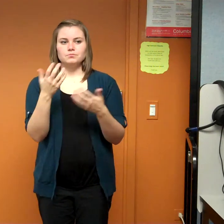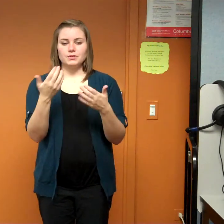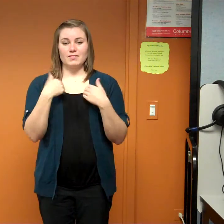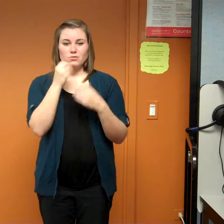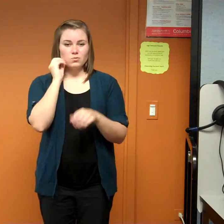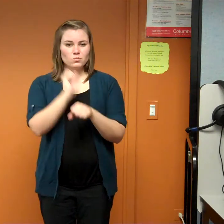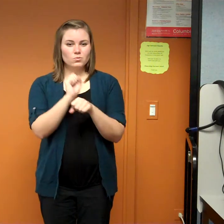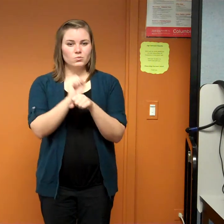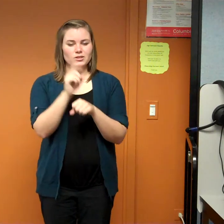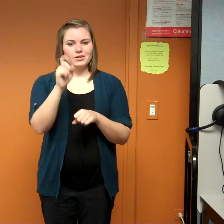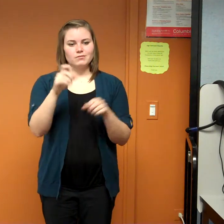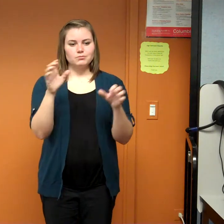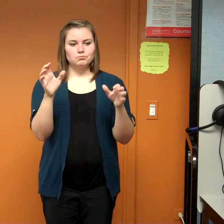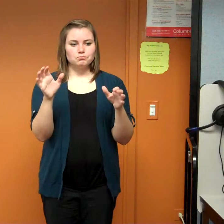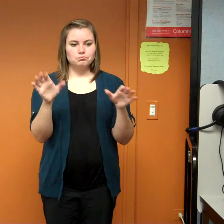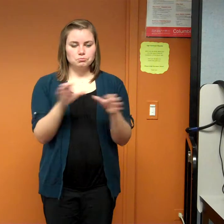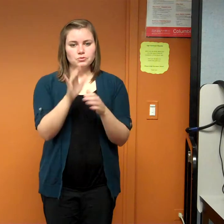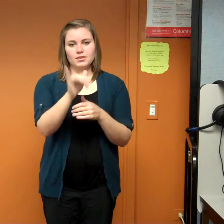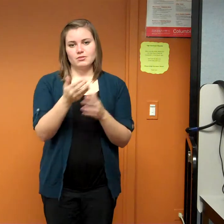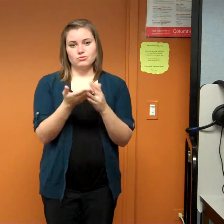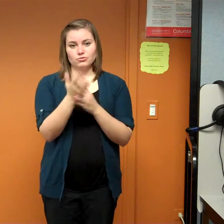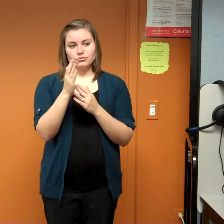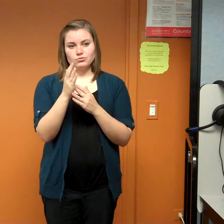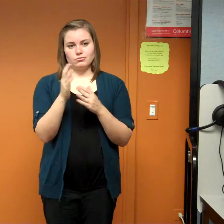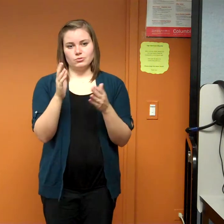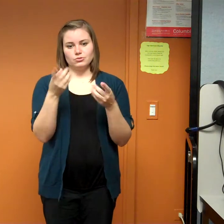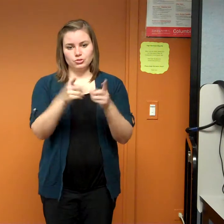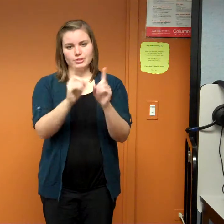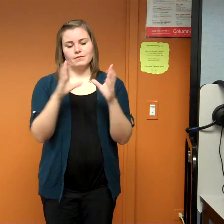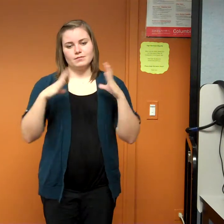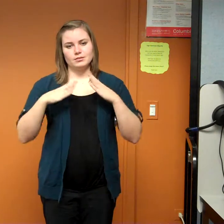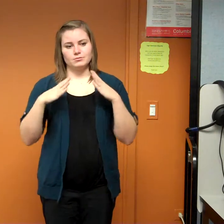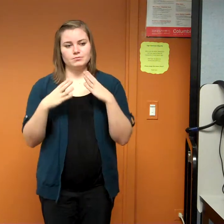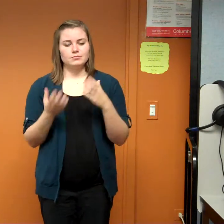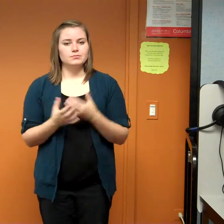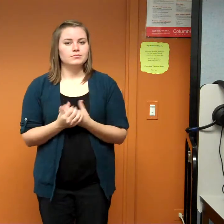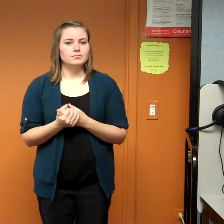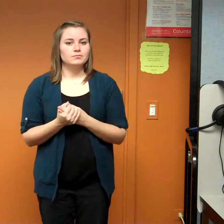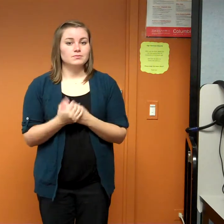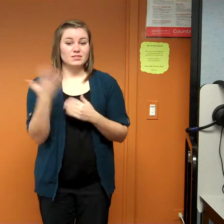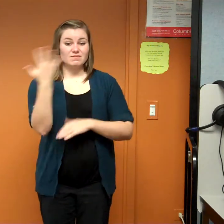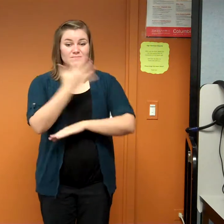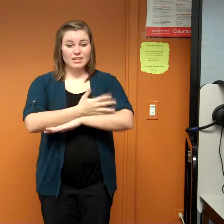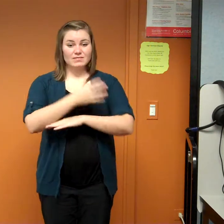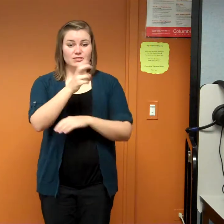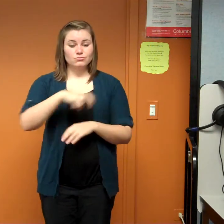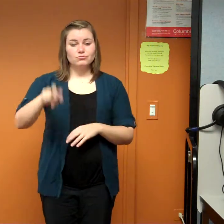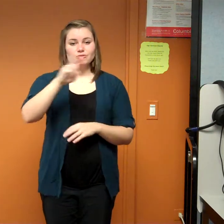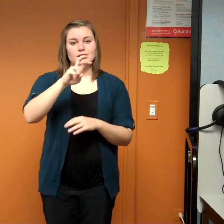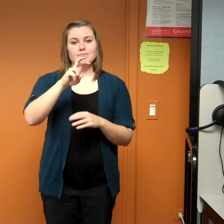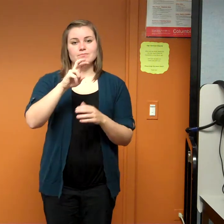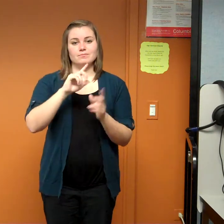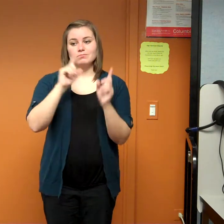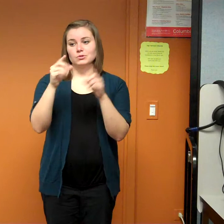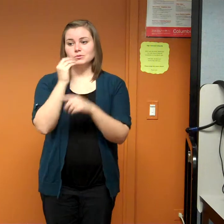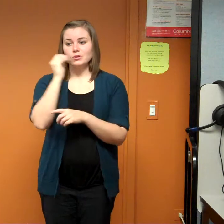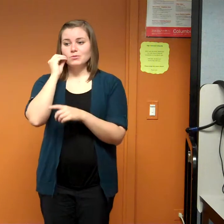school week. And it was a 5-day trip, and we went home, and it was one of the best trips of my life.